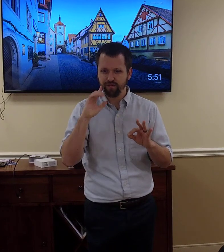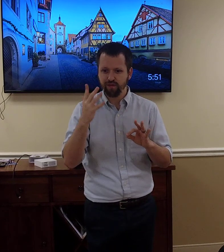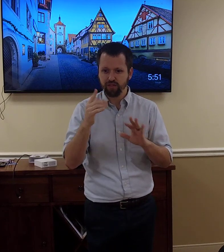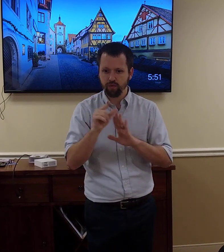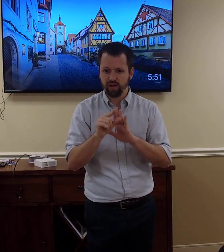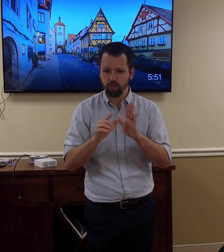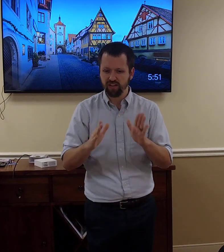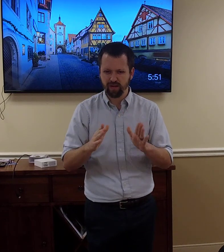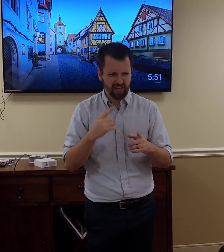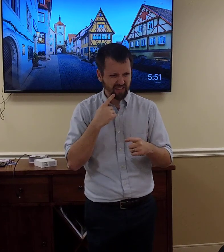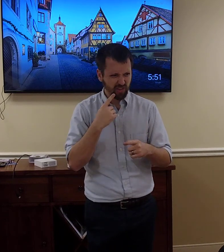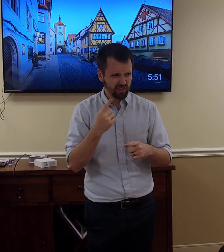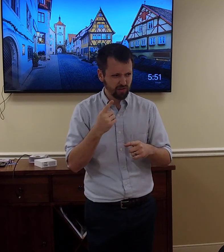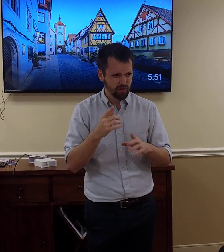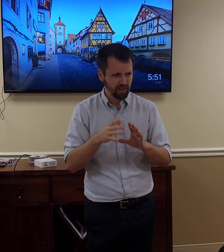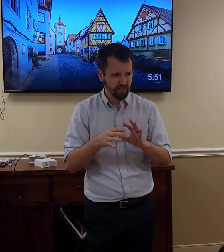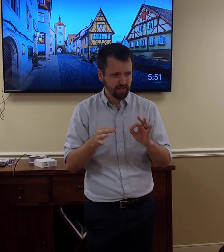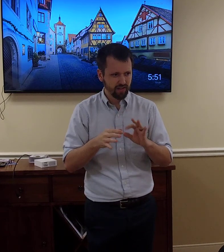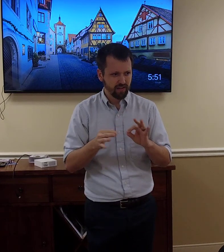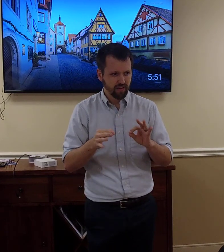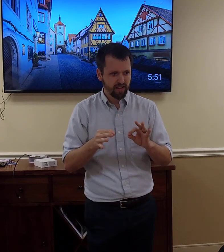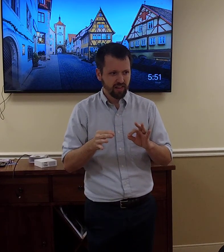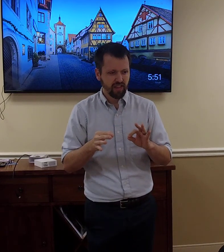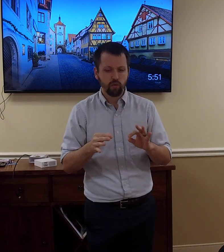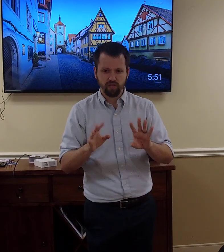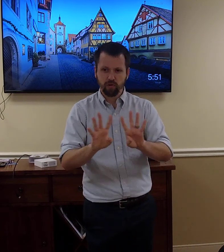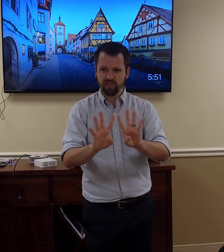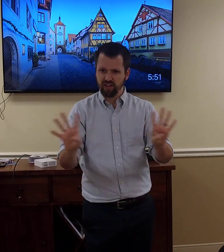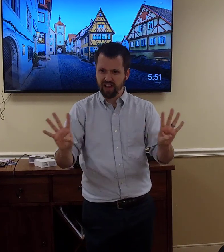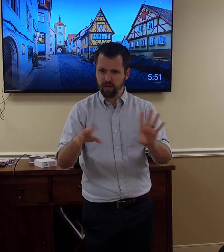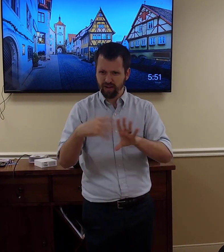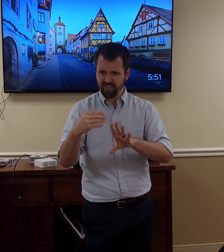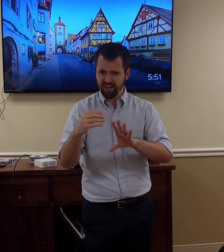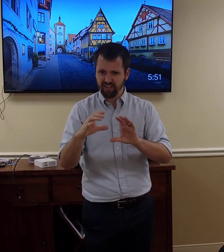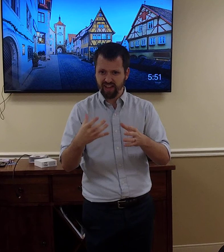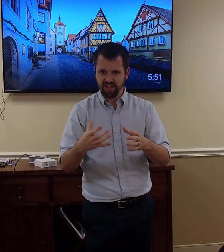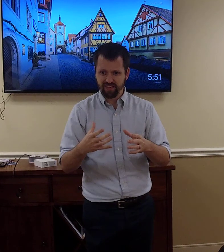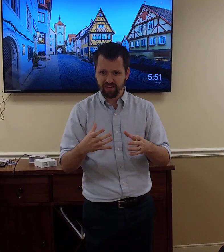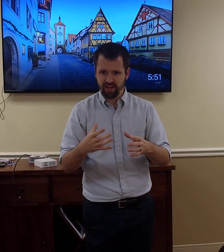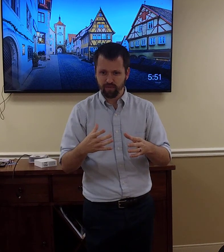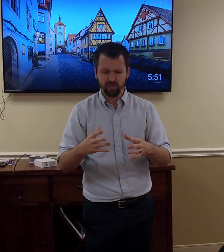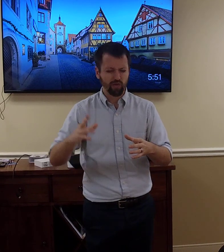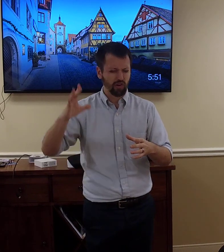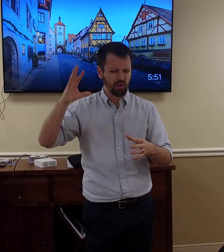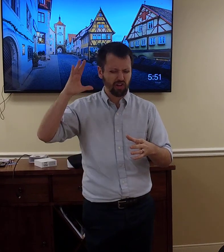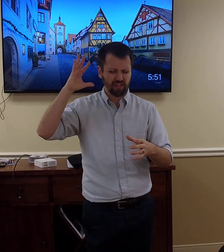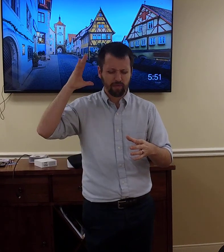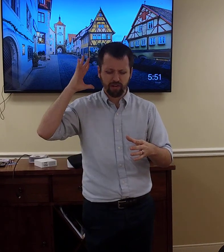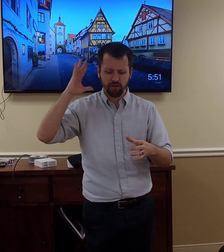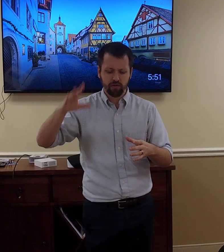5th grader one time. Did I tell this story? They were supposed to line up outside of class. This was a long time ago.